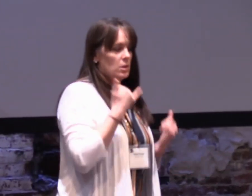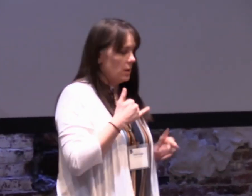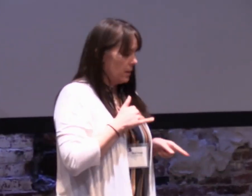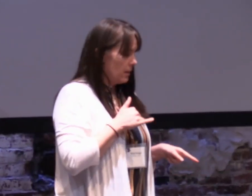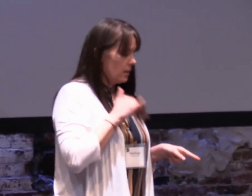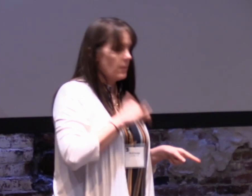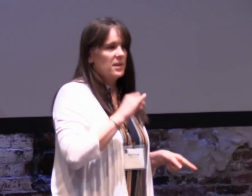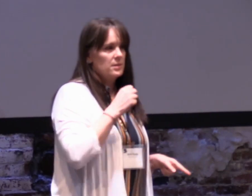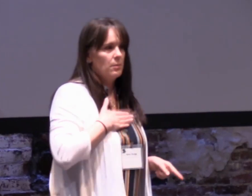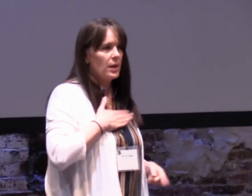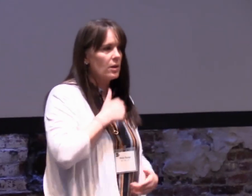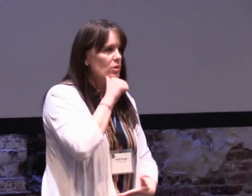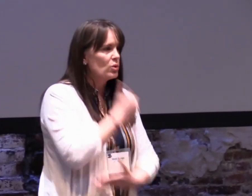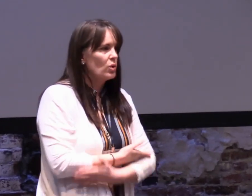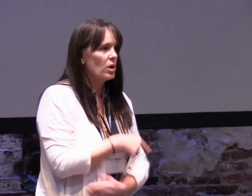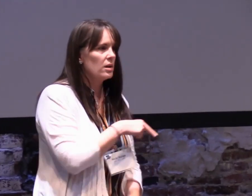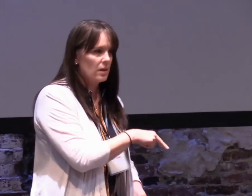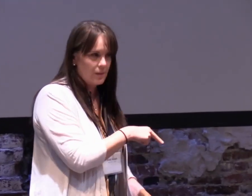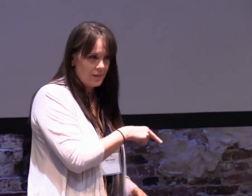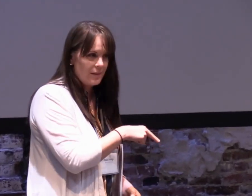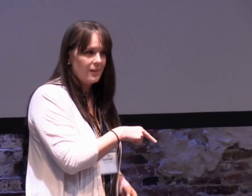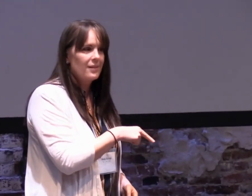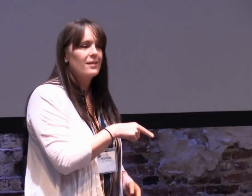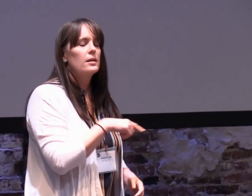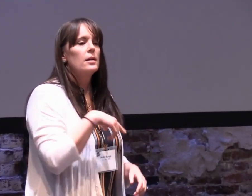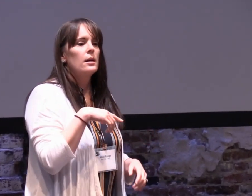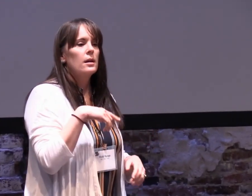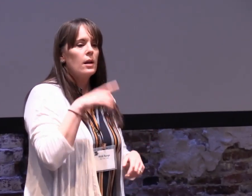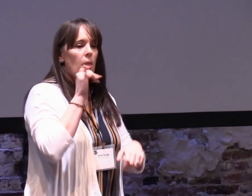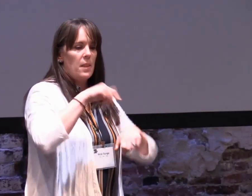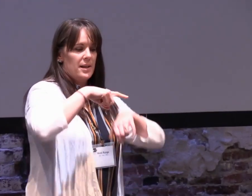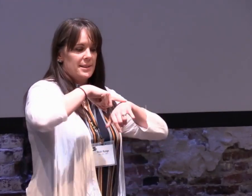This item that I have belonged to my daughter.